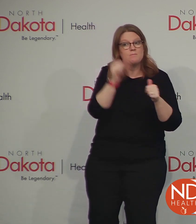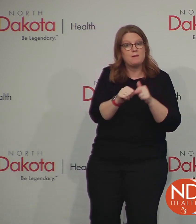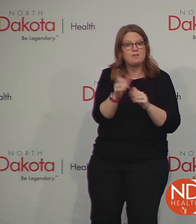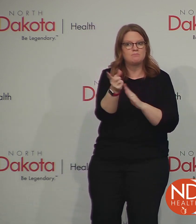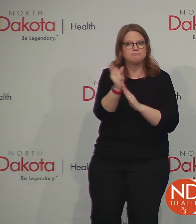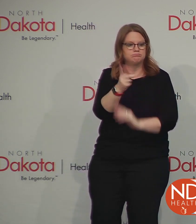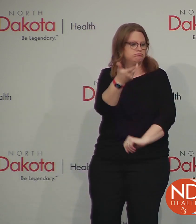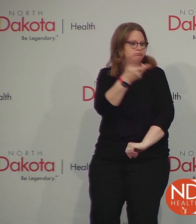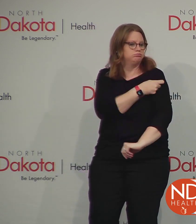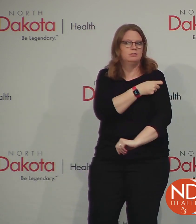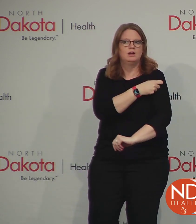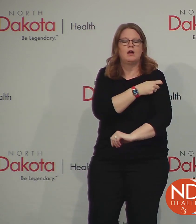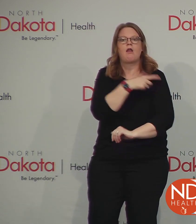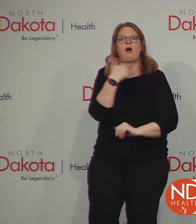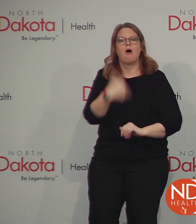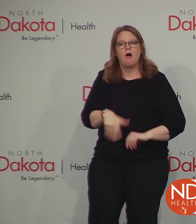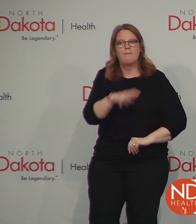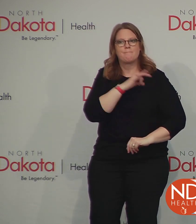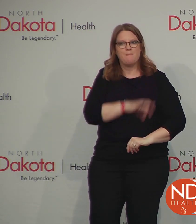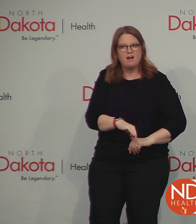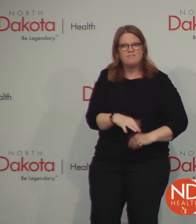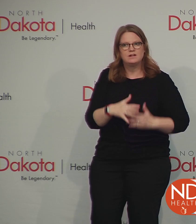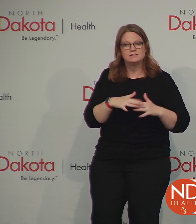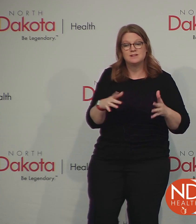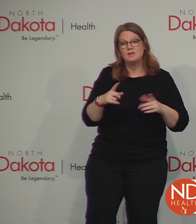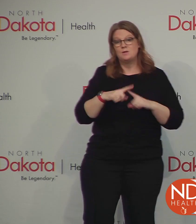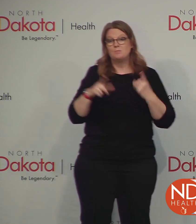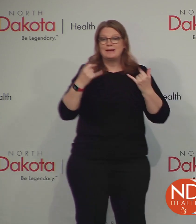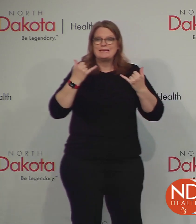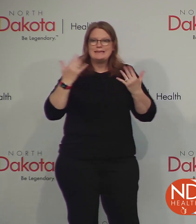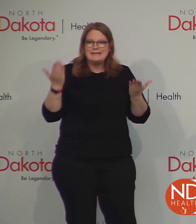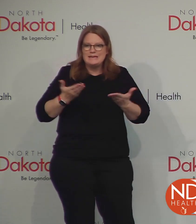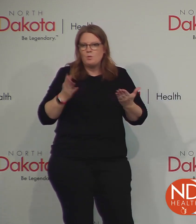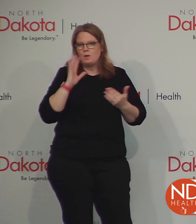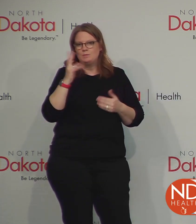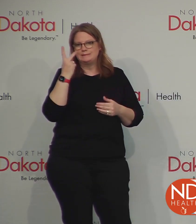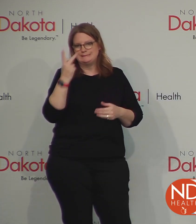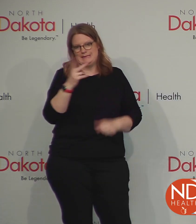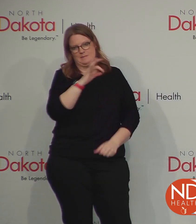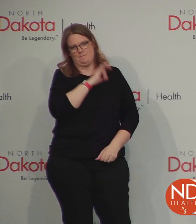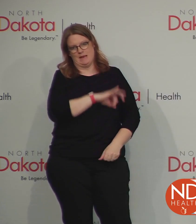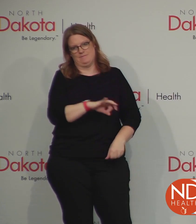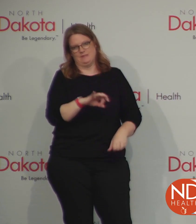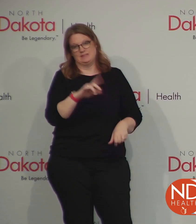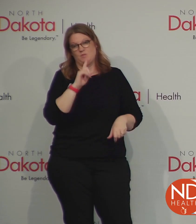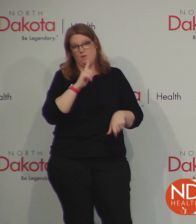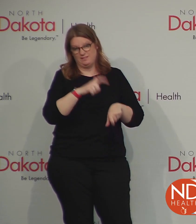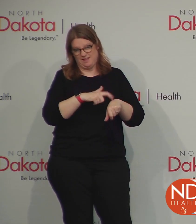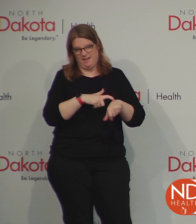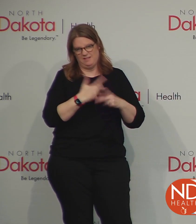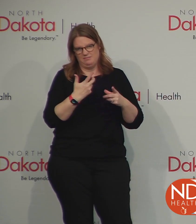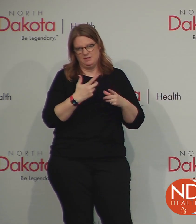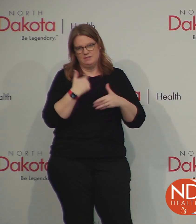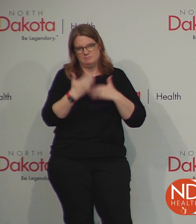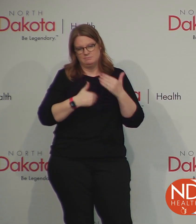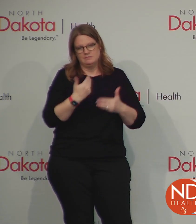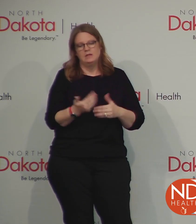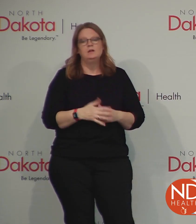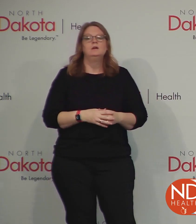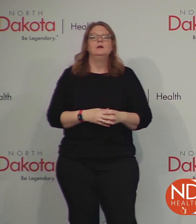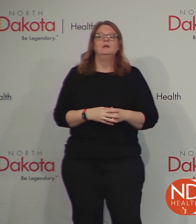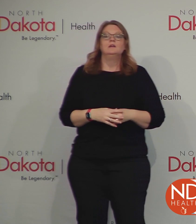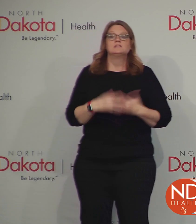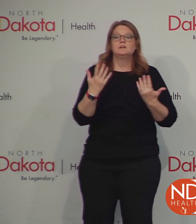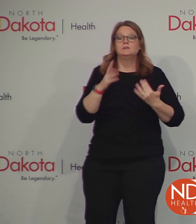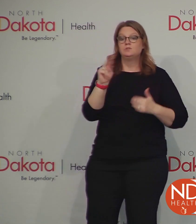to see the benefits of vaccine real time in North Dakota and hopefully across the world. So North